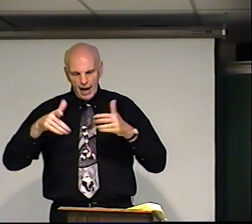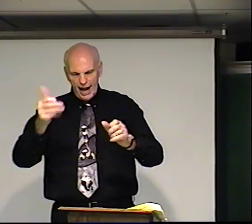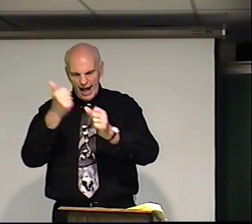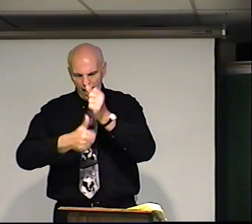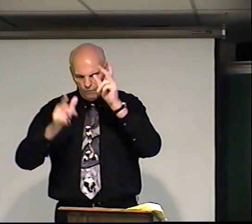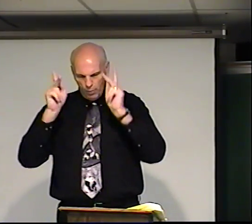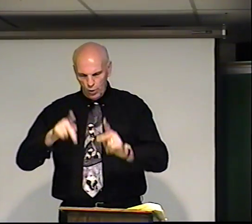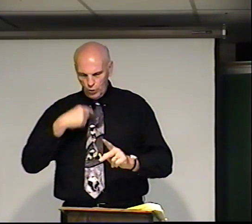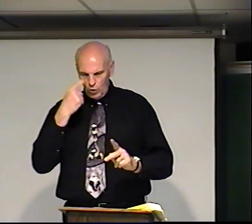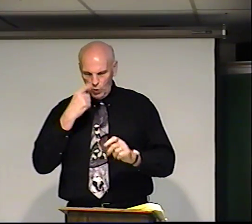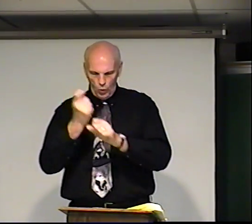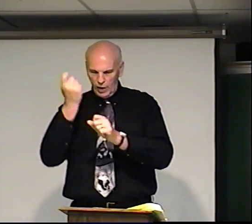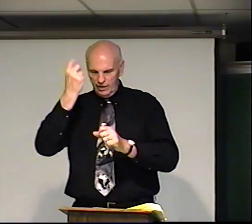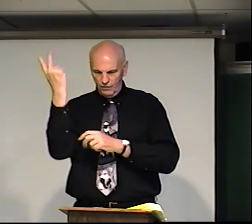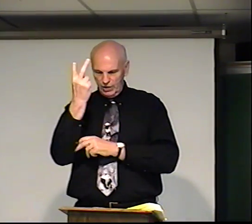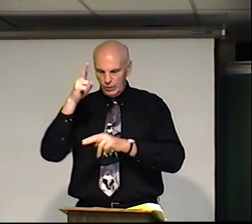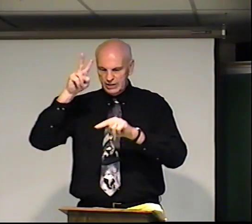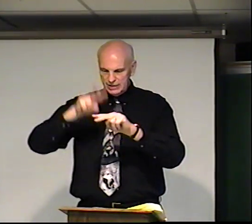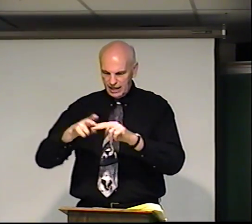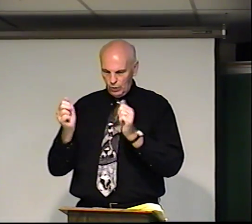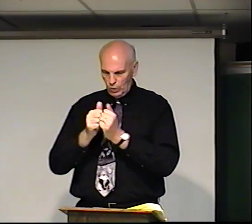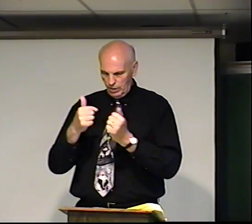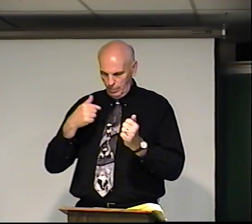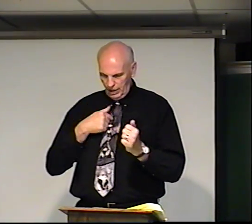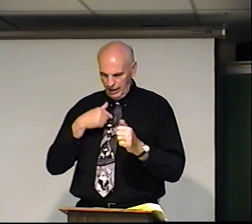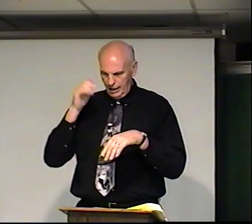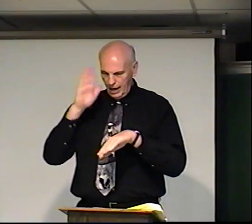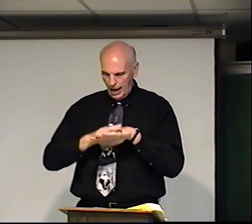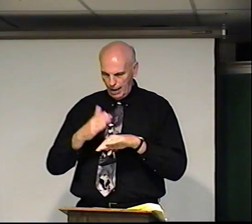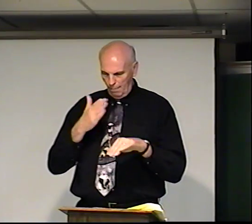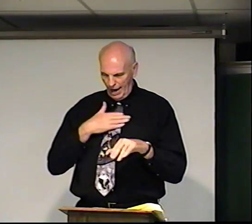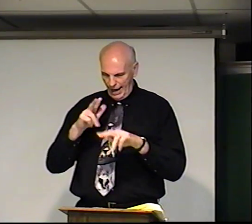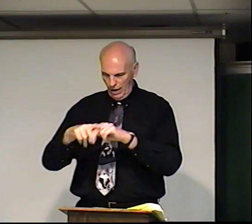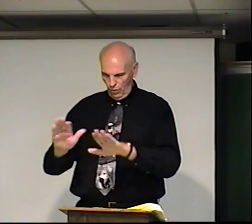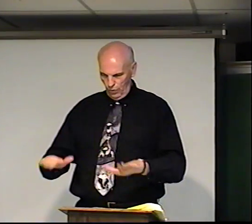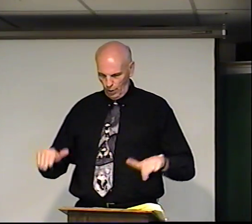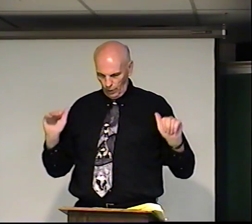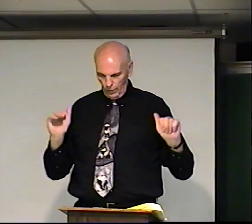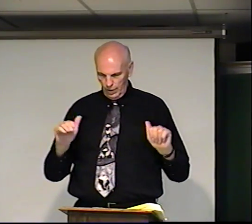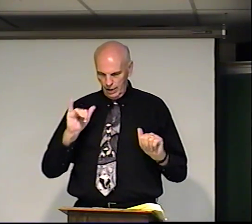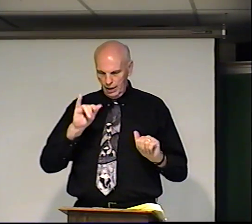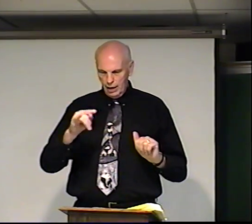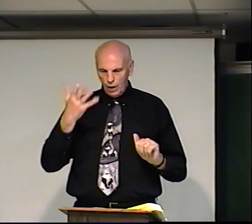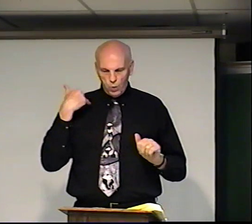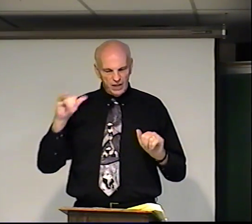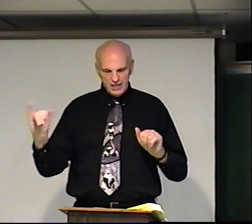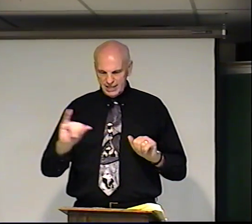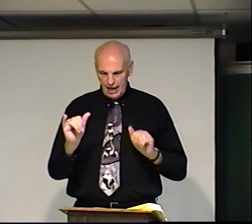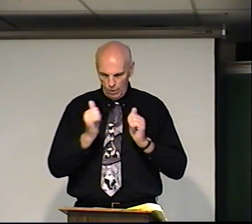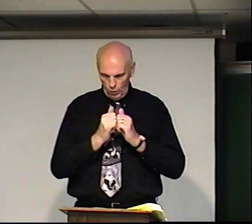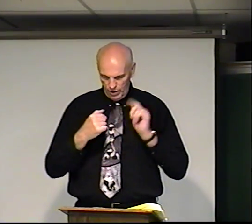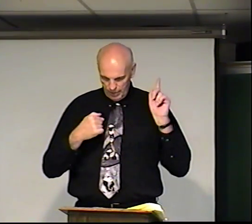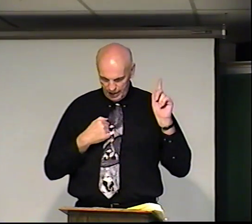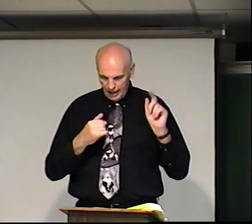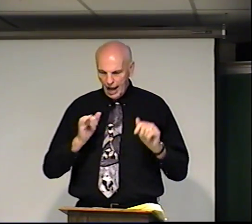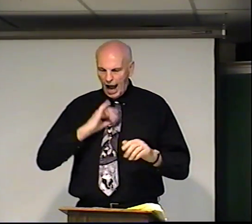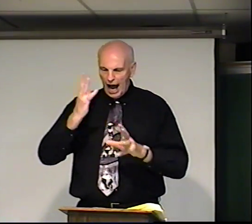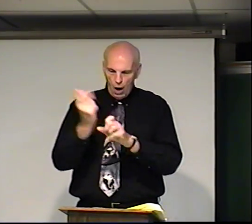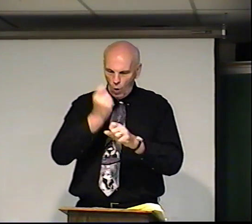Well, that person who went to sit with me on my throne, it went the same with me. I